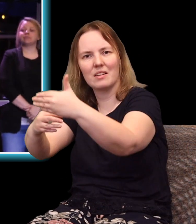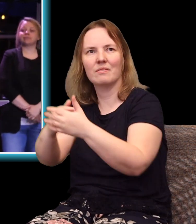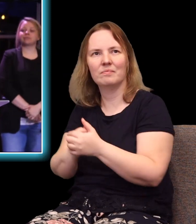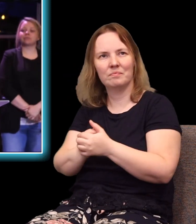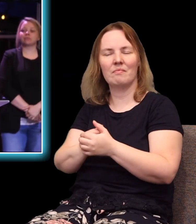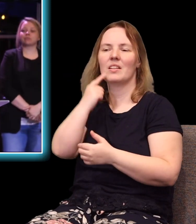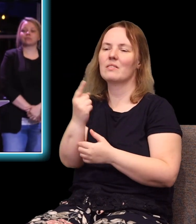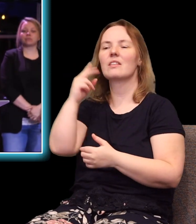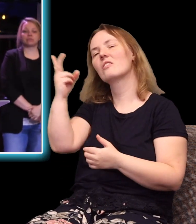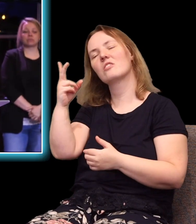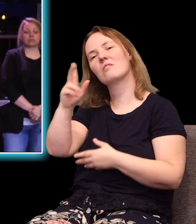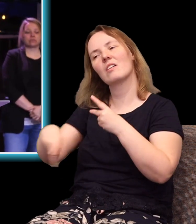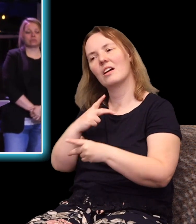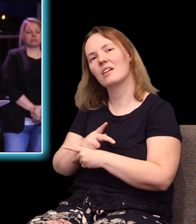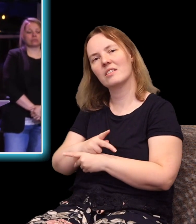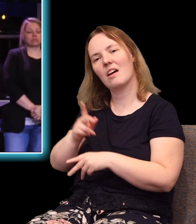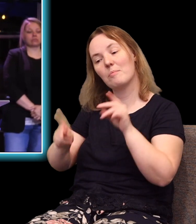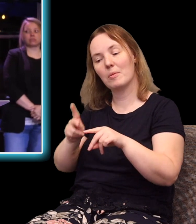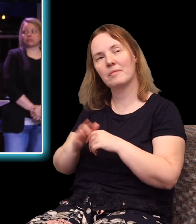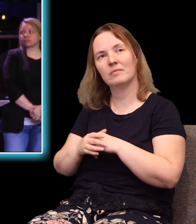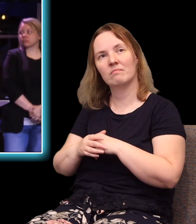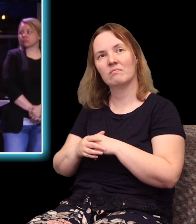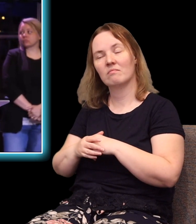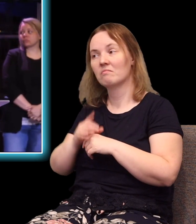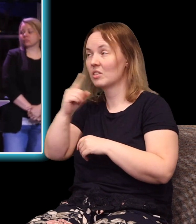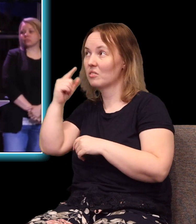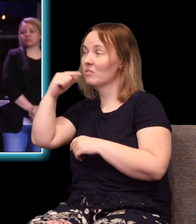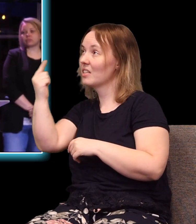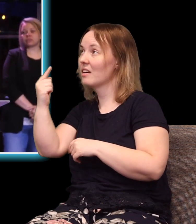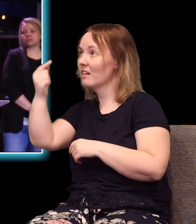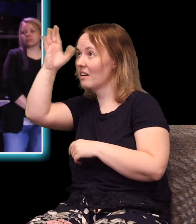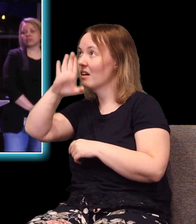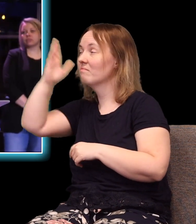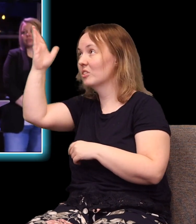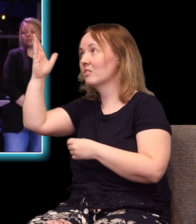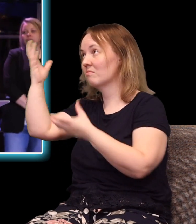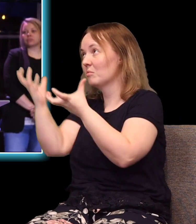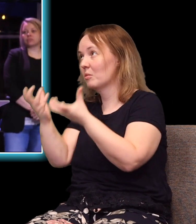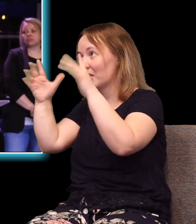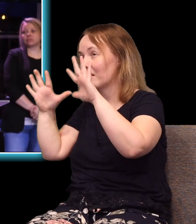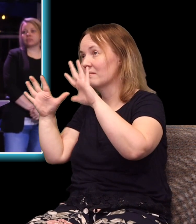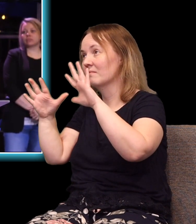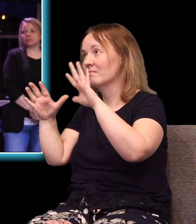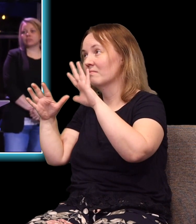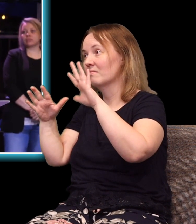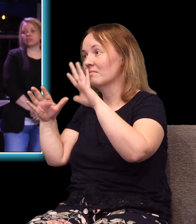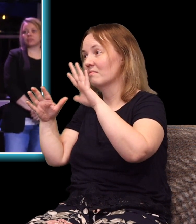precept. It's been said there are two kinds of people. Those who say to God, your will be